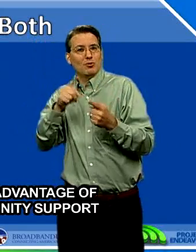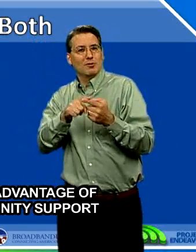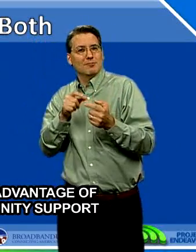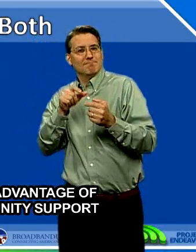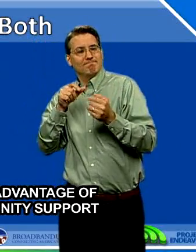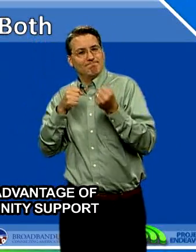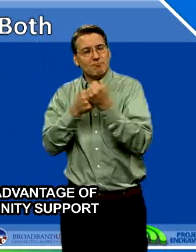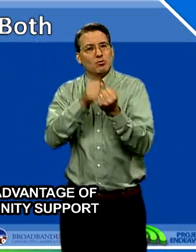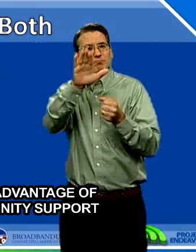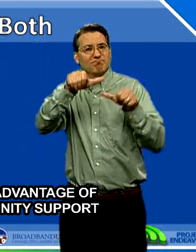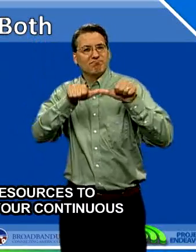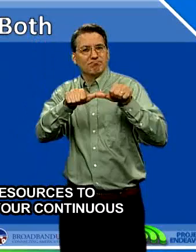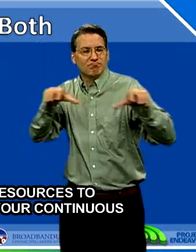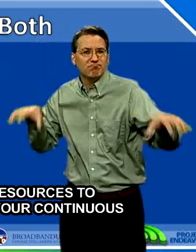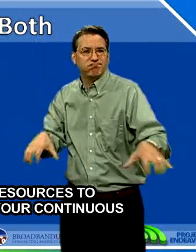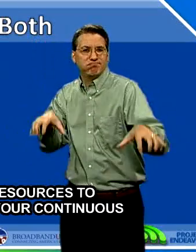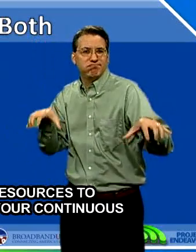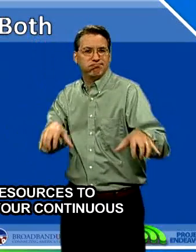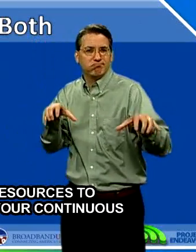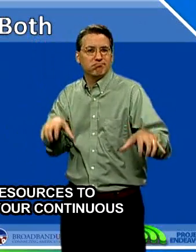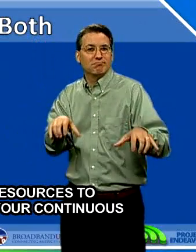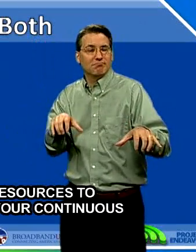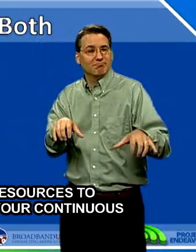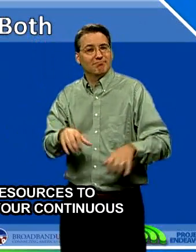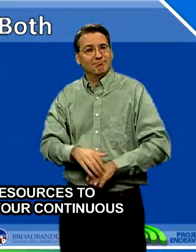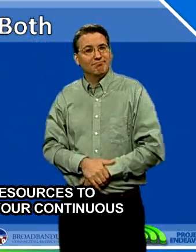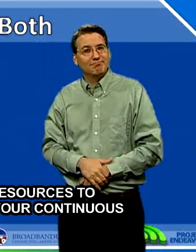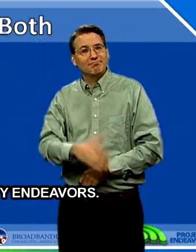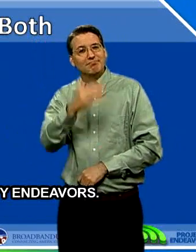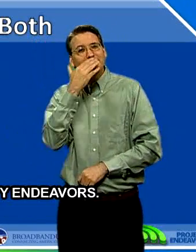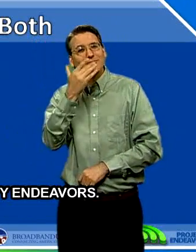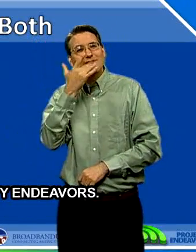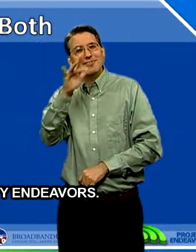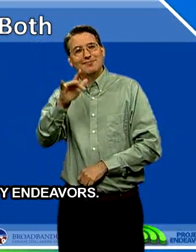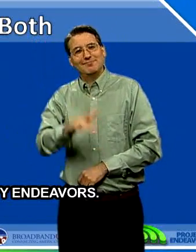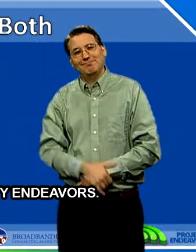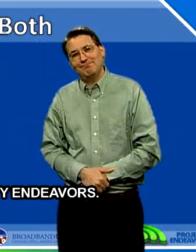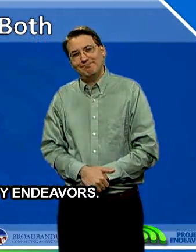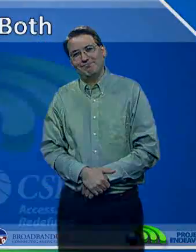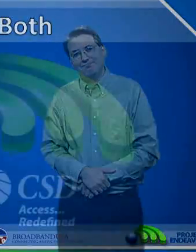advantage of community support and resources to support your continuous activity endeavors.